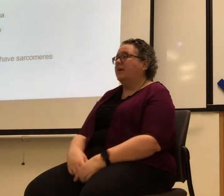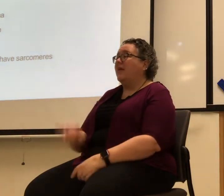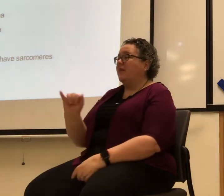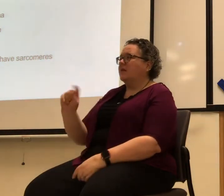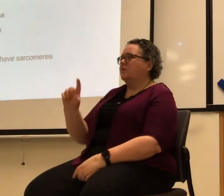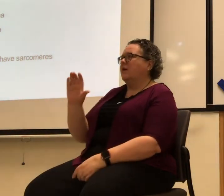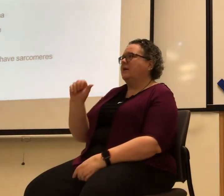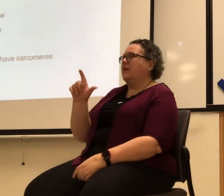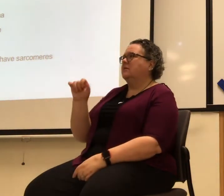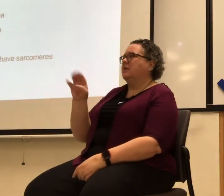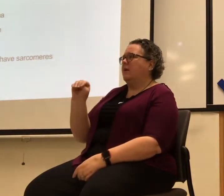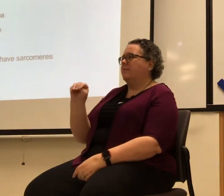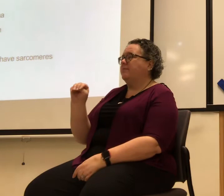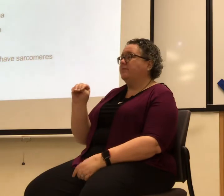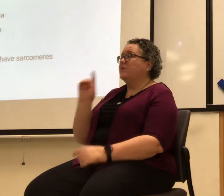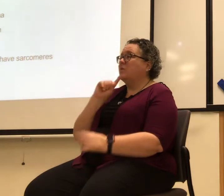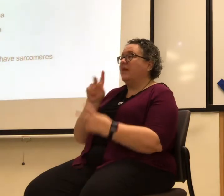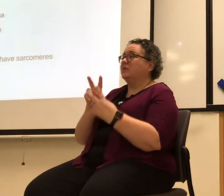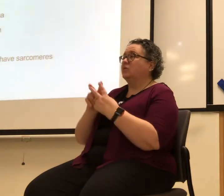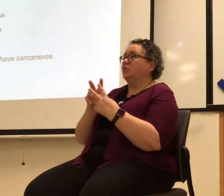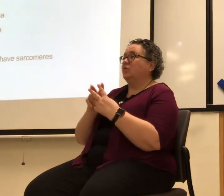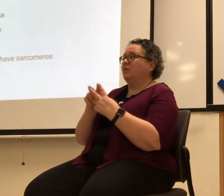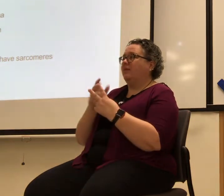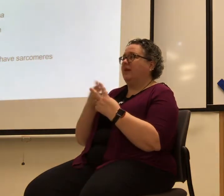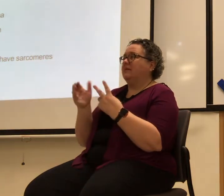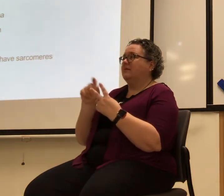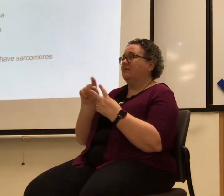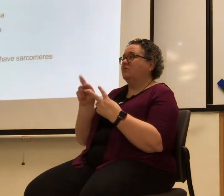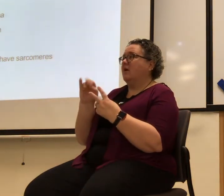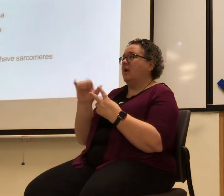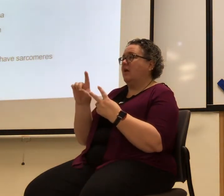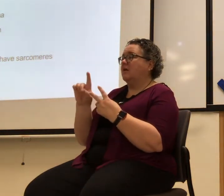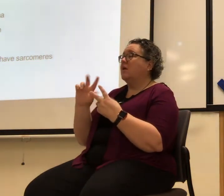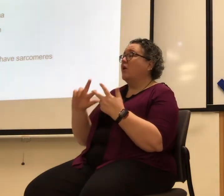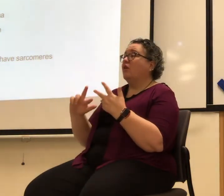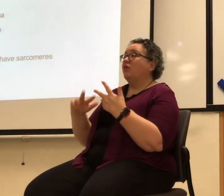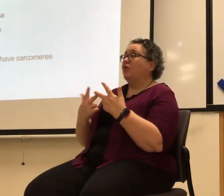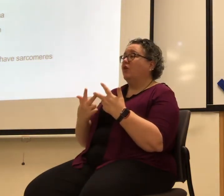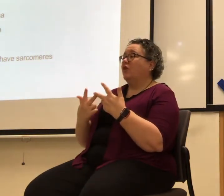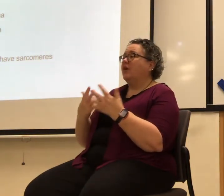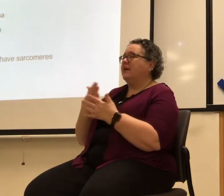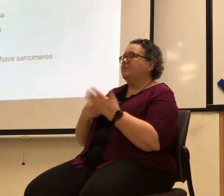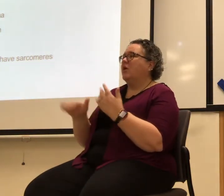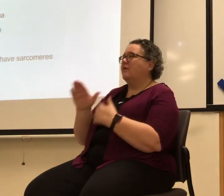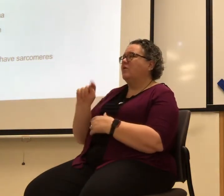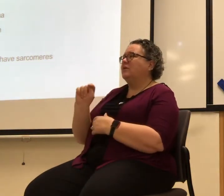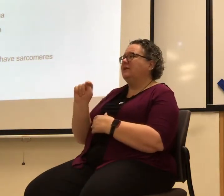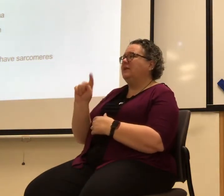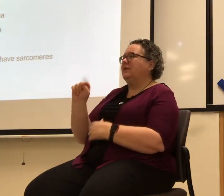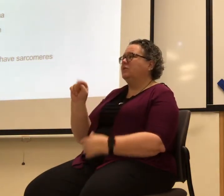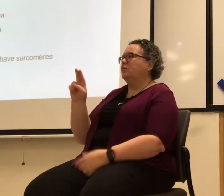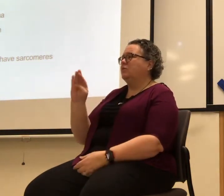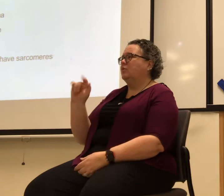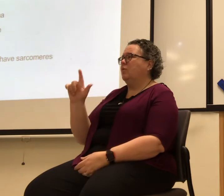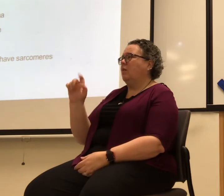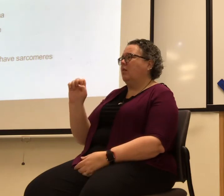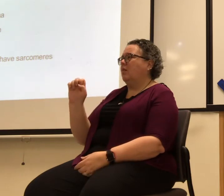So that's two things of the triad. The third thing is part of a T-tubule.